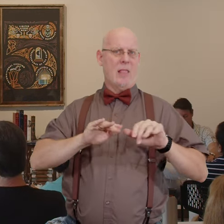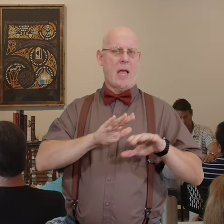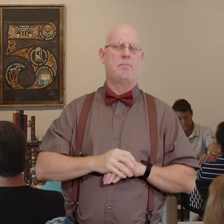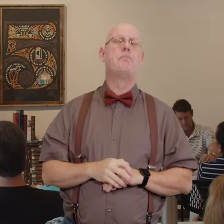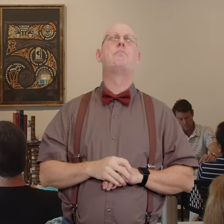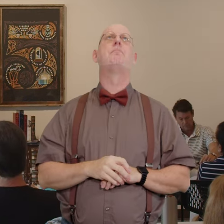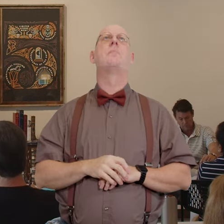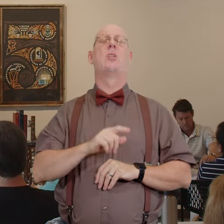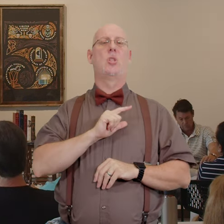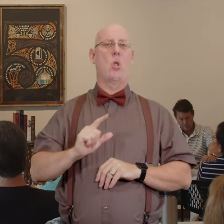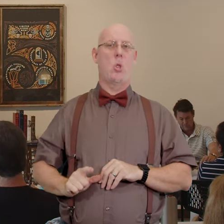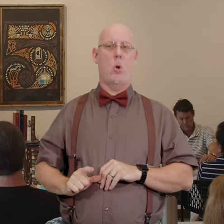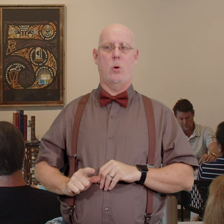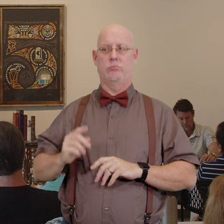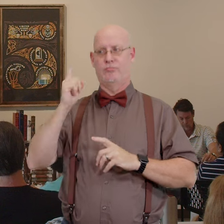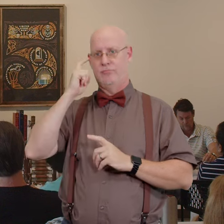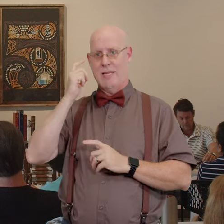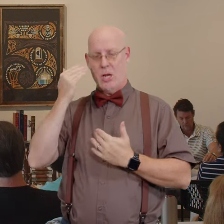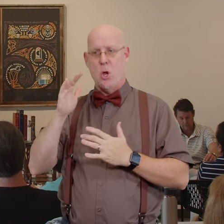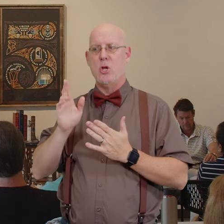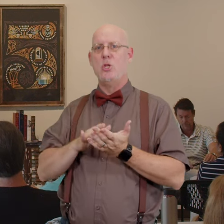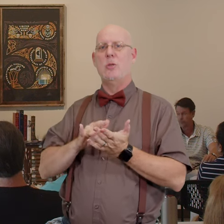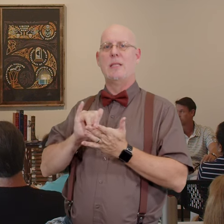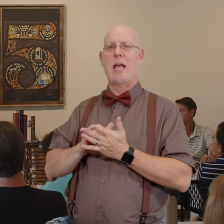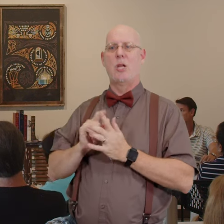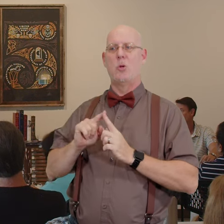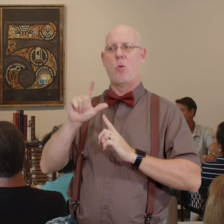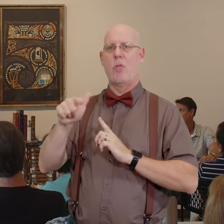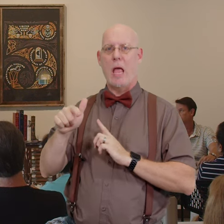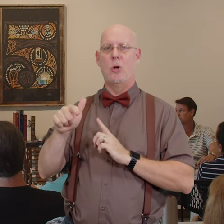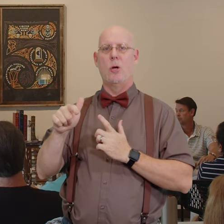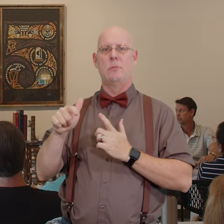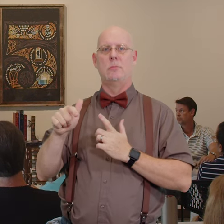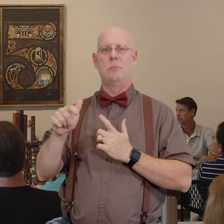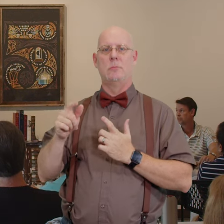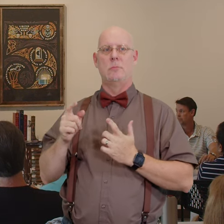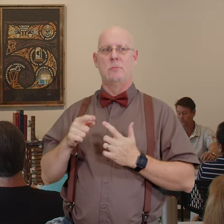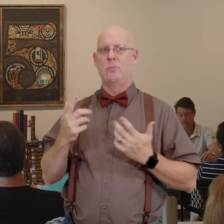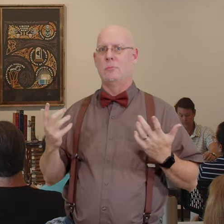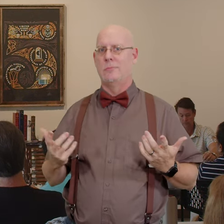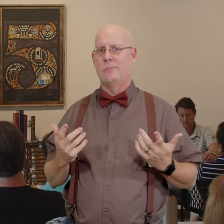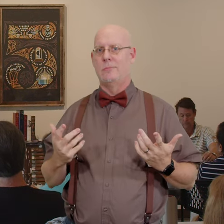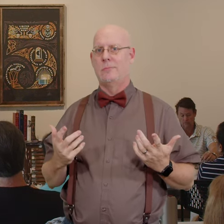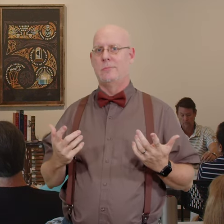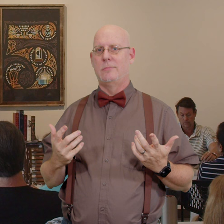a lord of land. And the Lord, unbeknownst to Tetzel, was using it to then later on